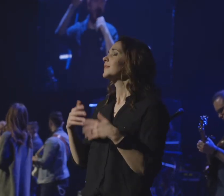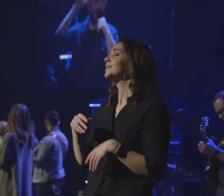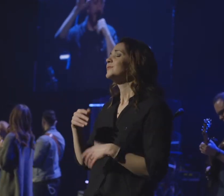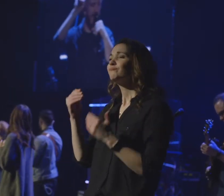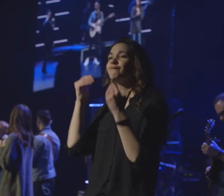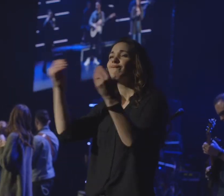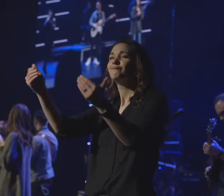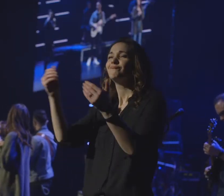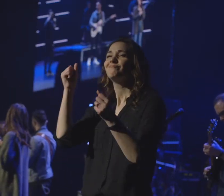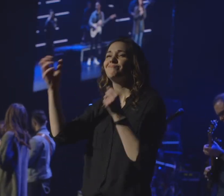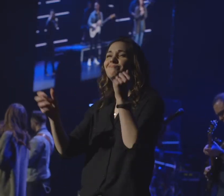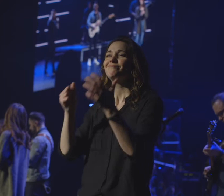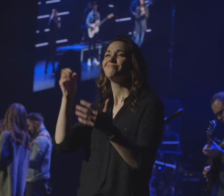him.